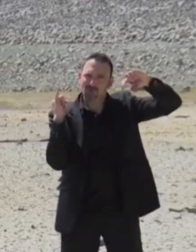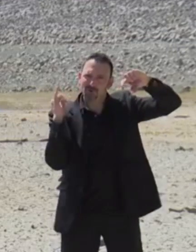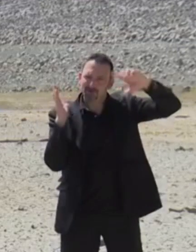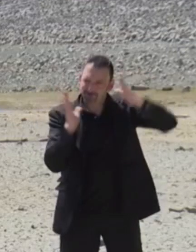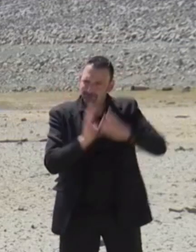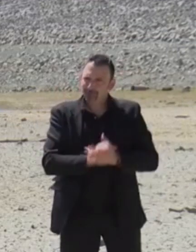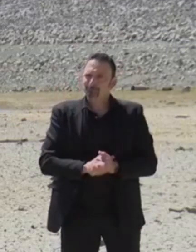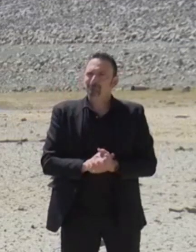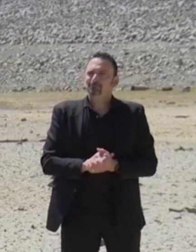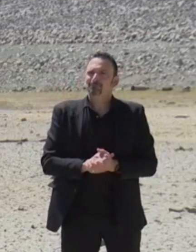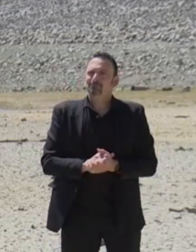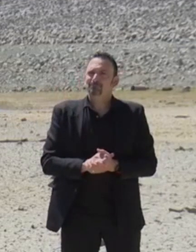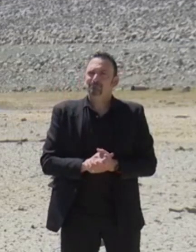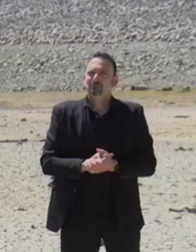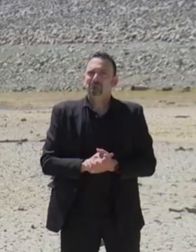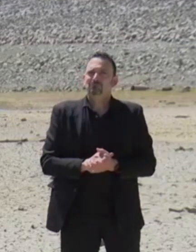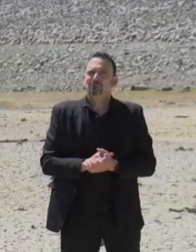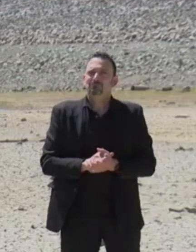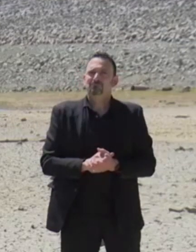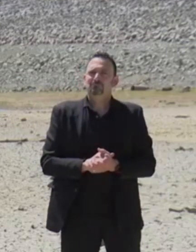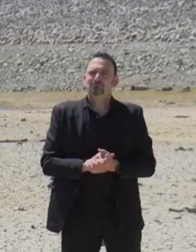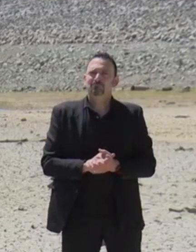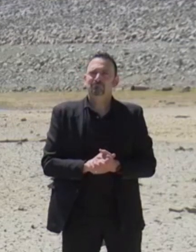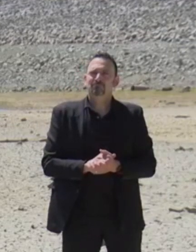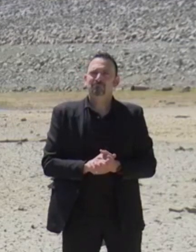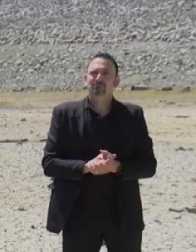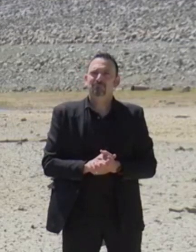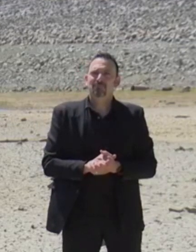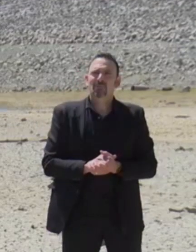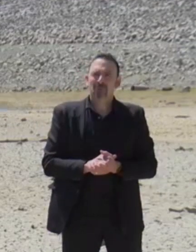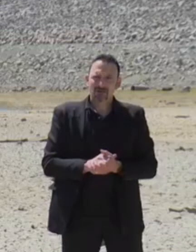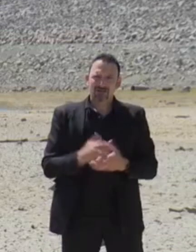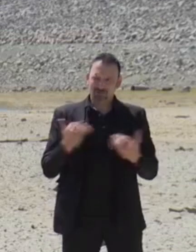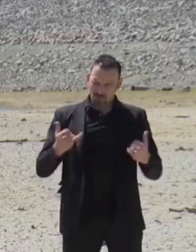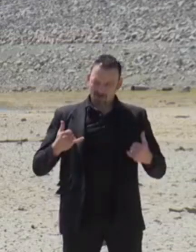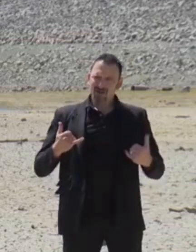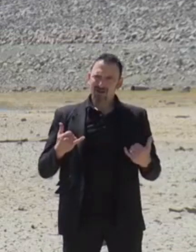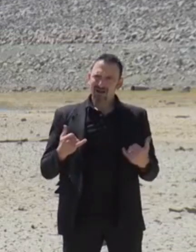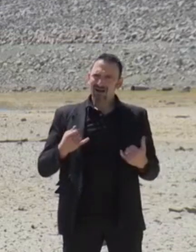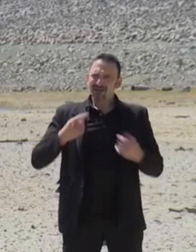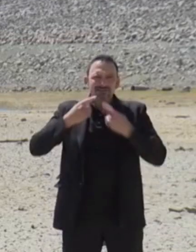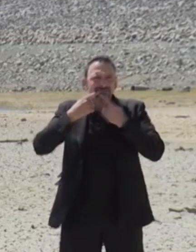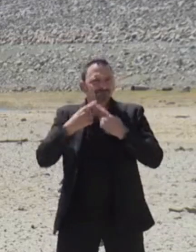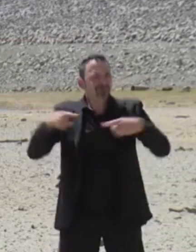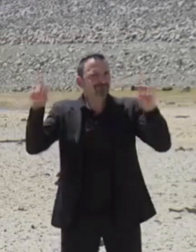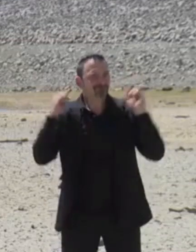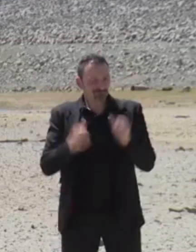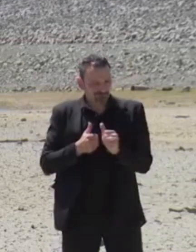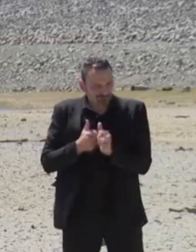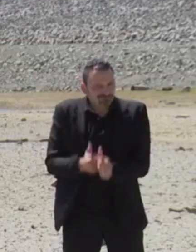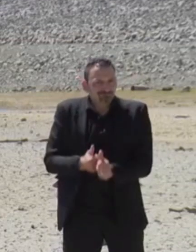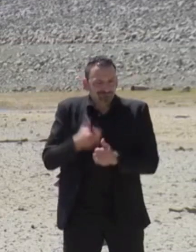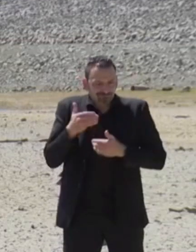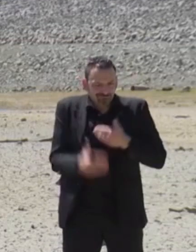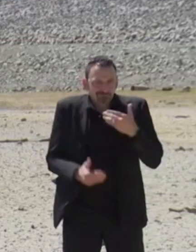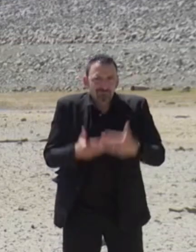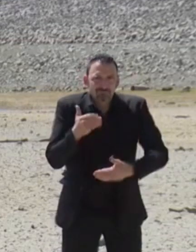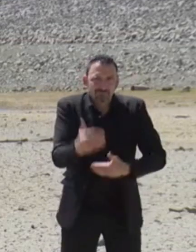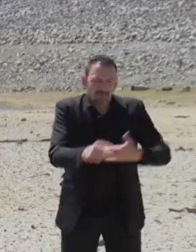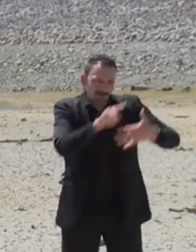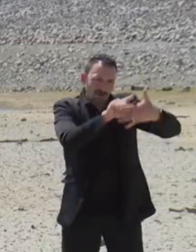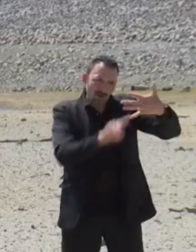California. This action follows a series of actions the state has been taking over the course of the last many, many